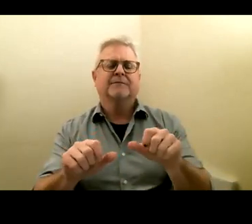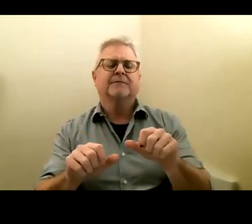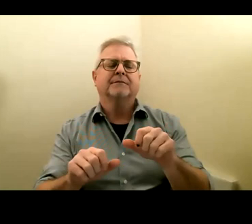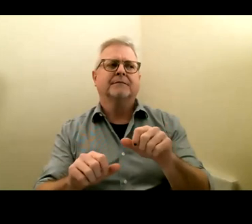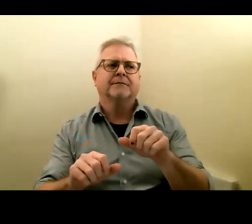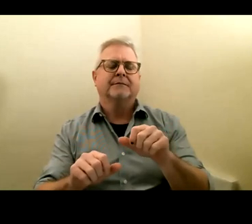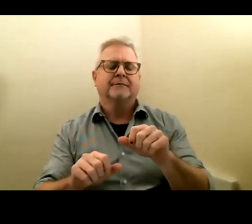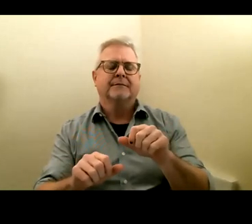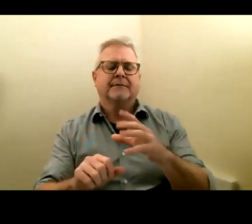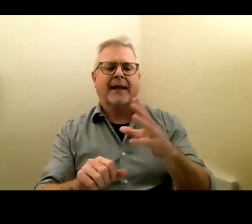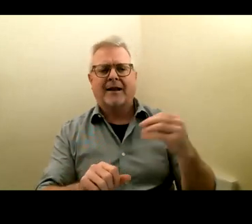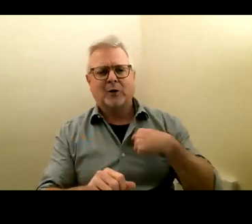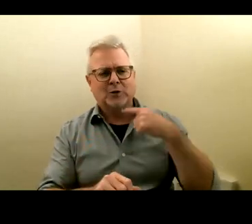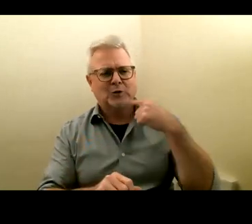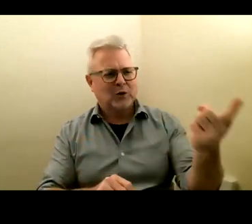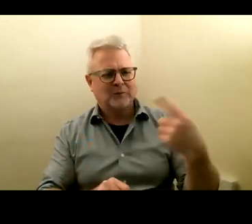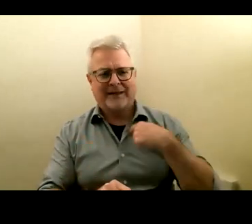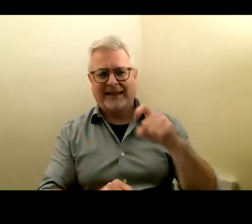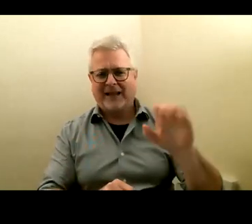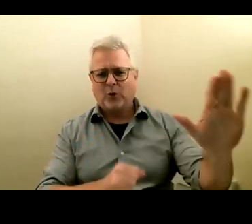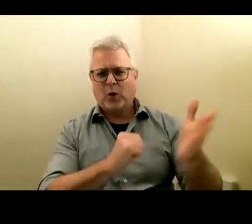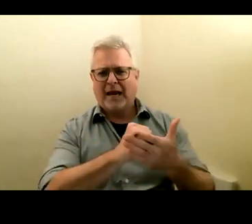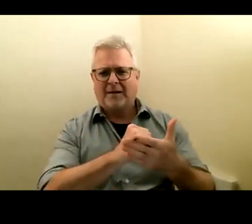plan. It's just as simple as possible.